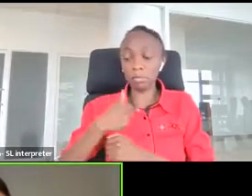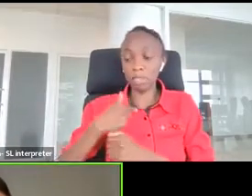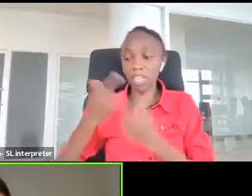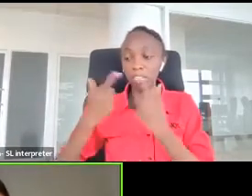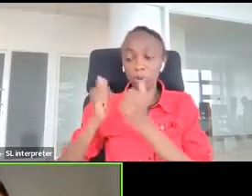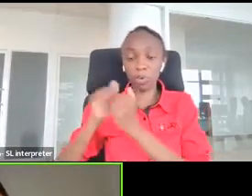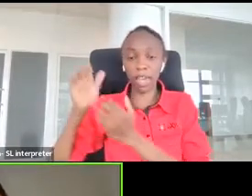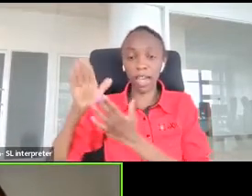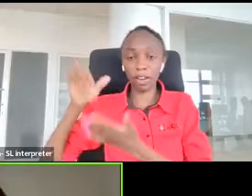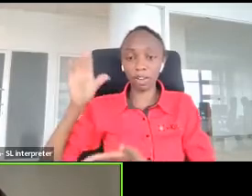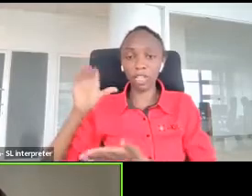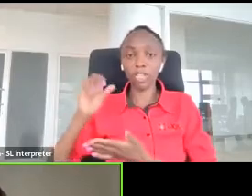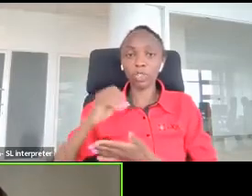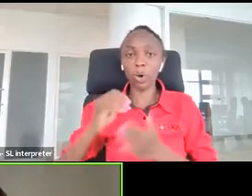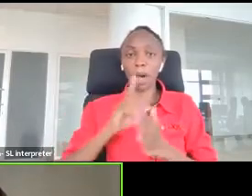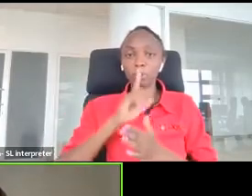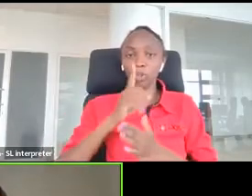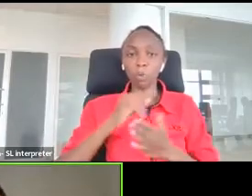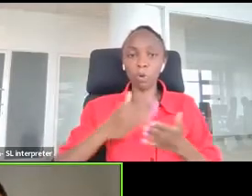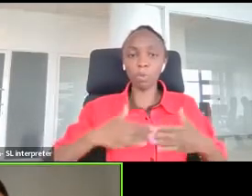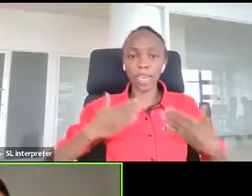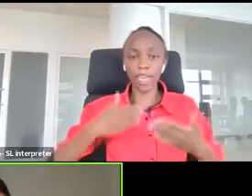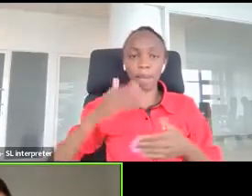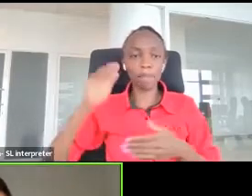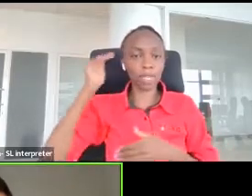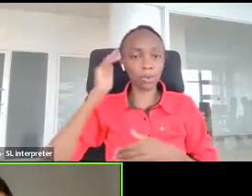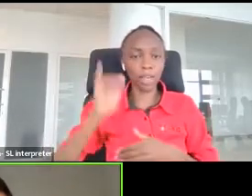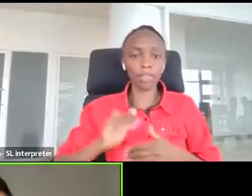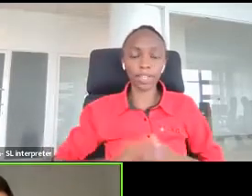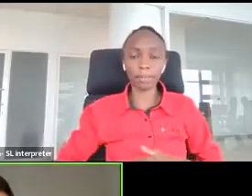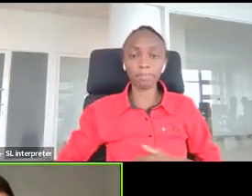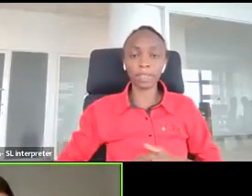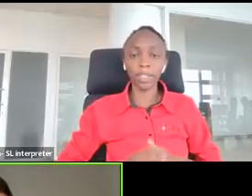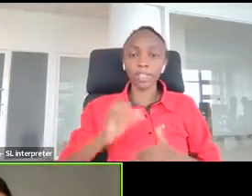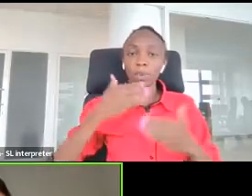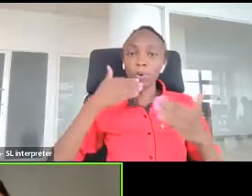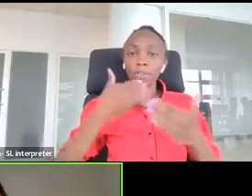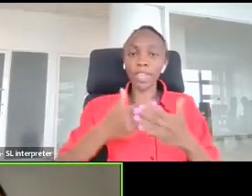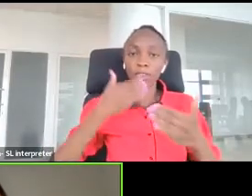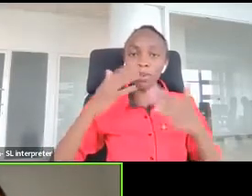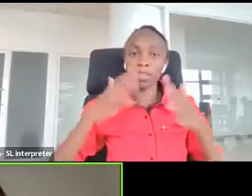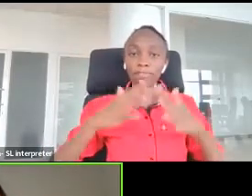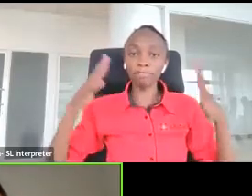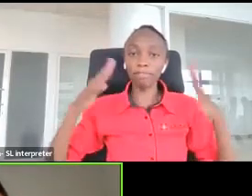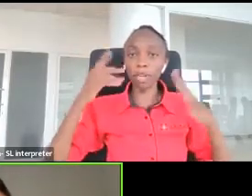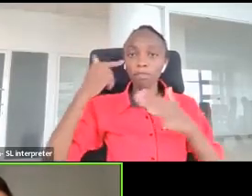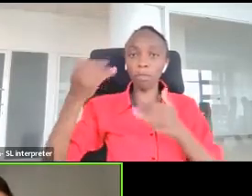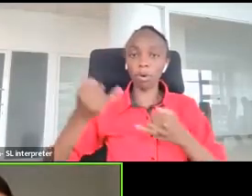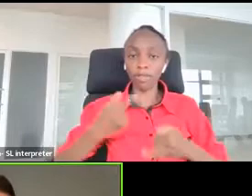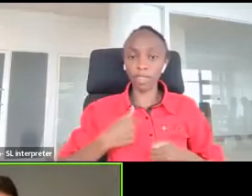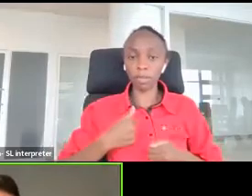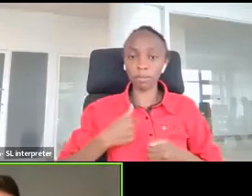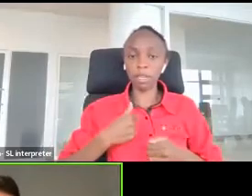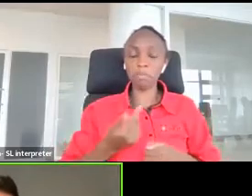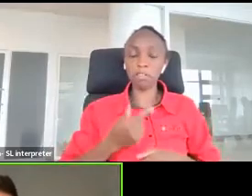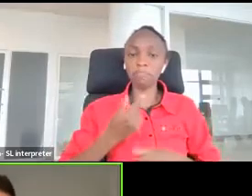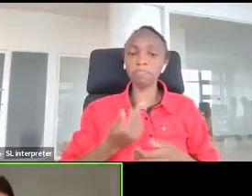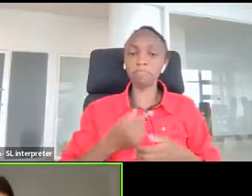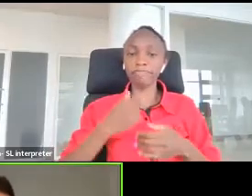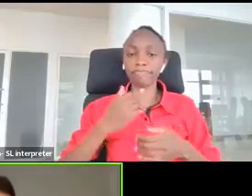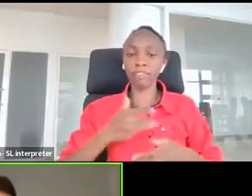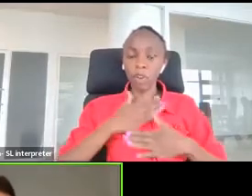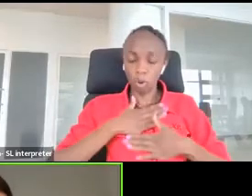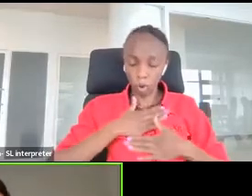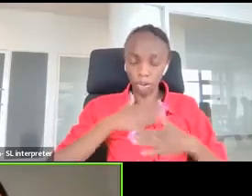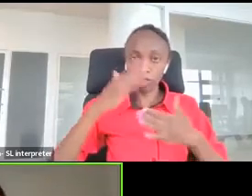very glad to hear that, I'm sure. I just want to say thank you very much for inviting me today. It's a real privilege to be part of this